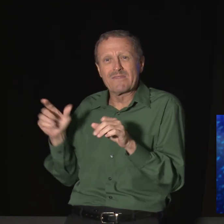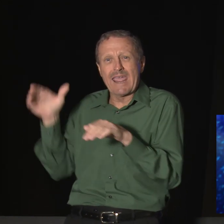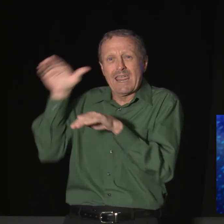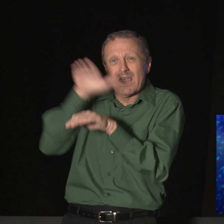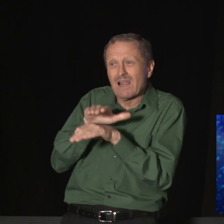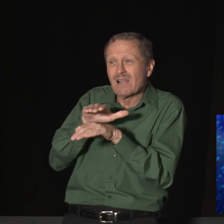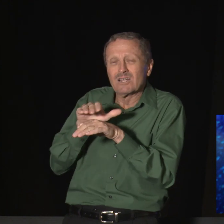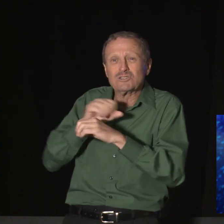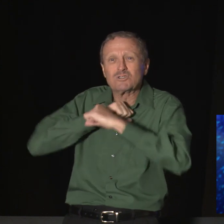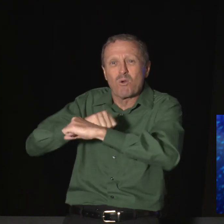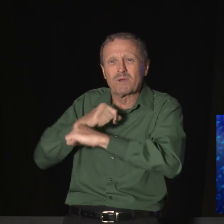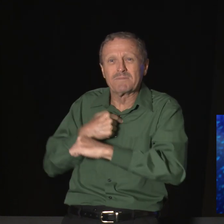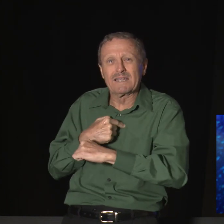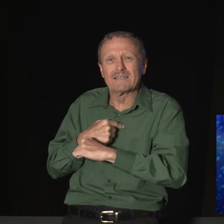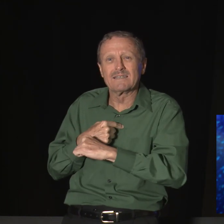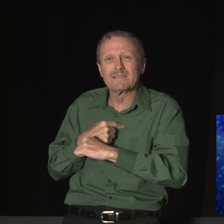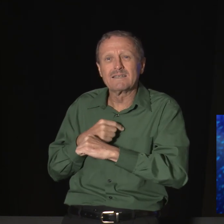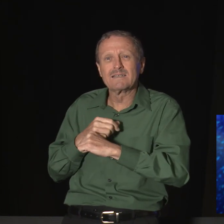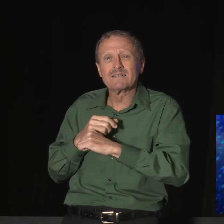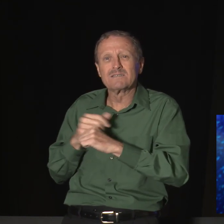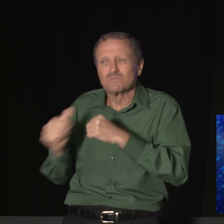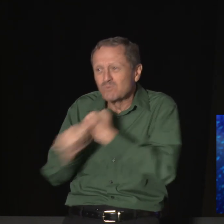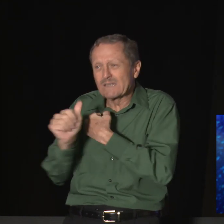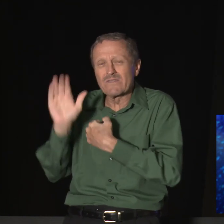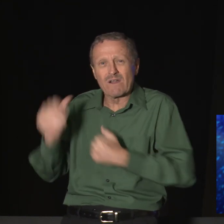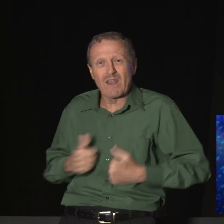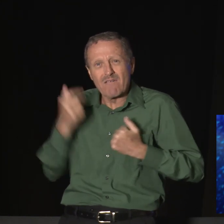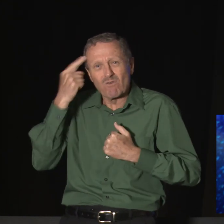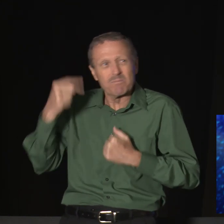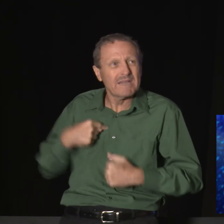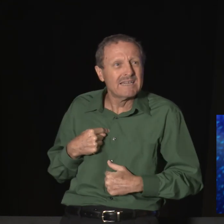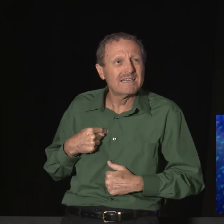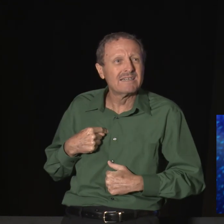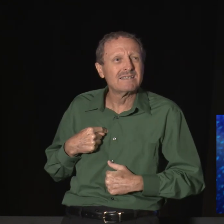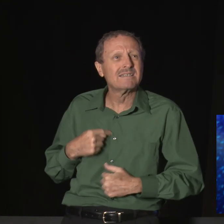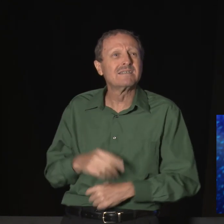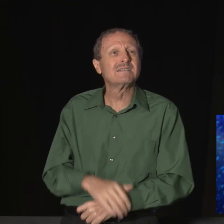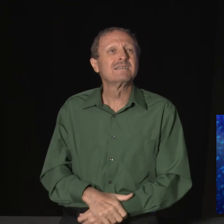of me, risking their lives for me.